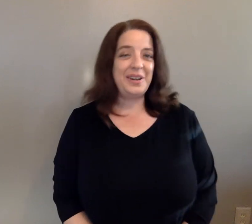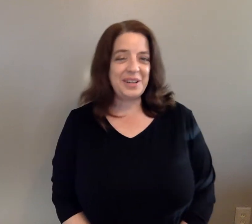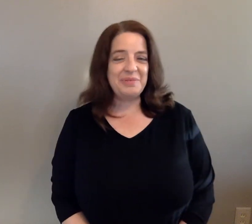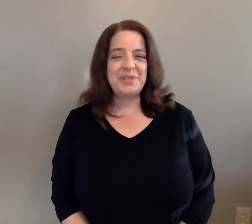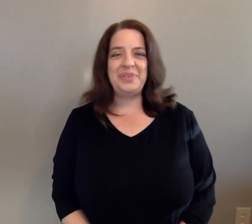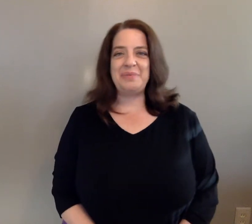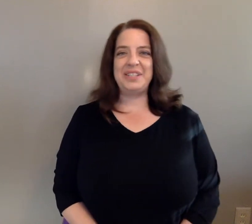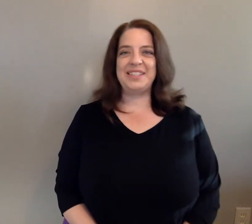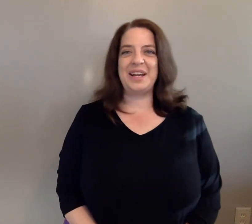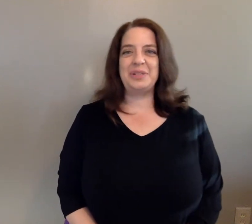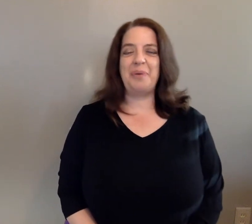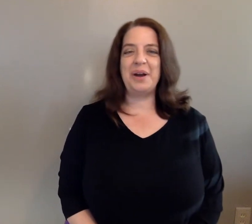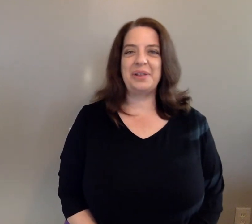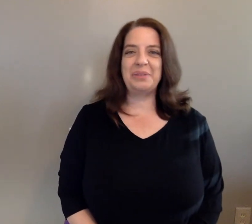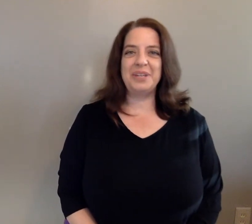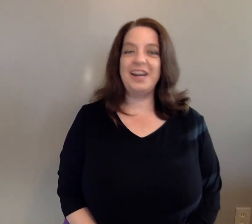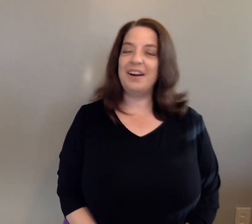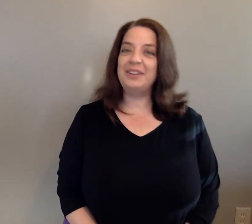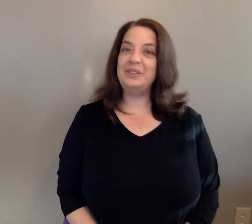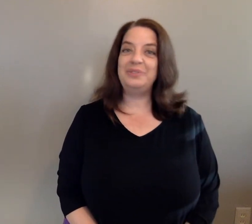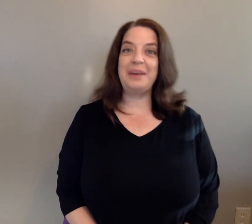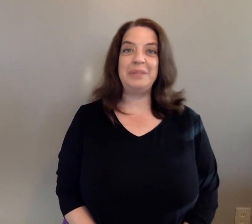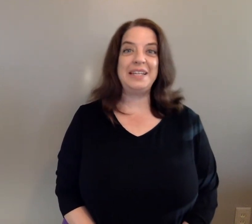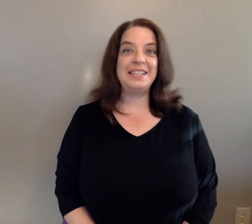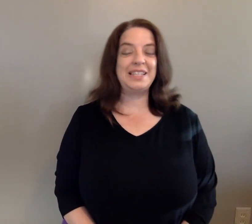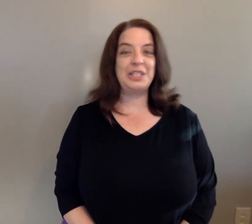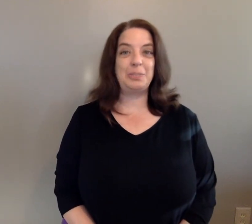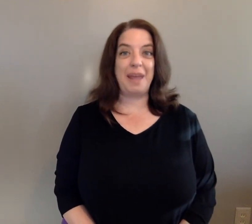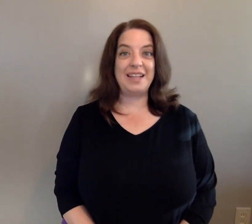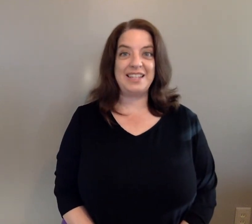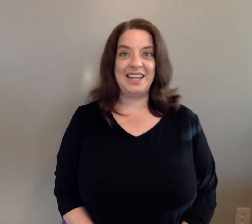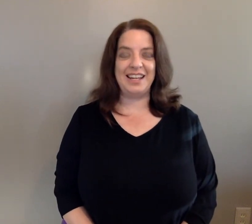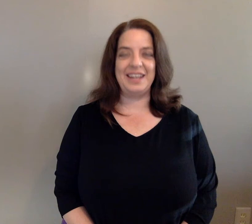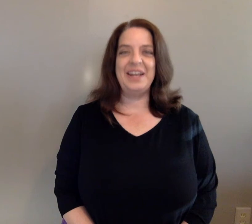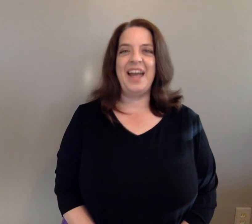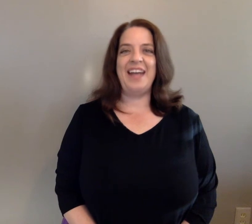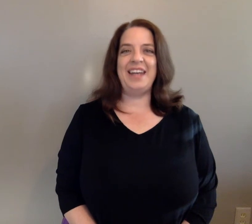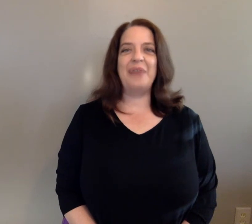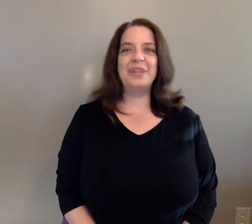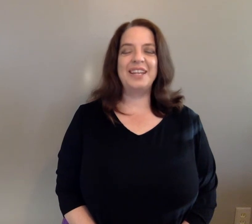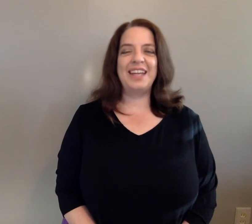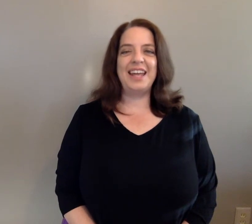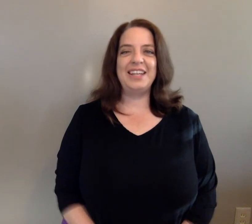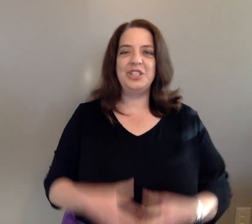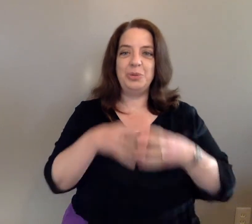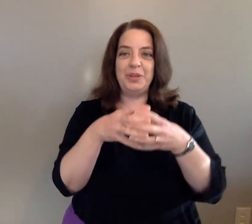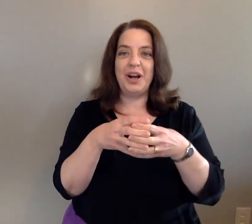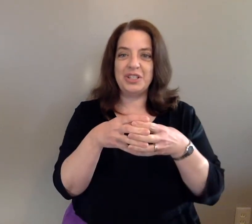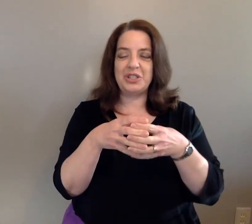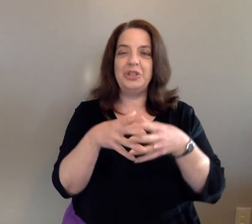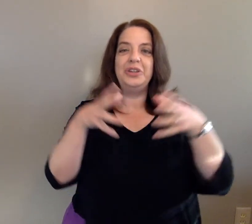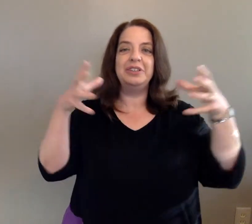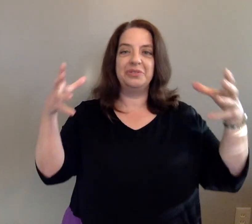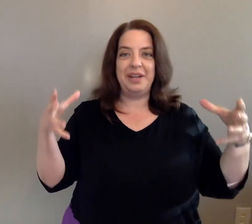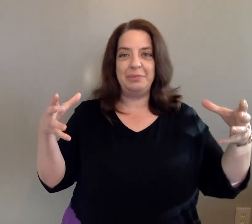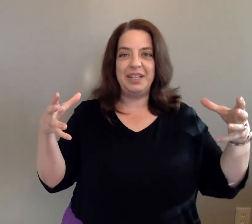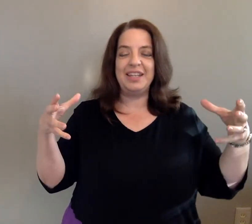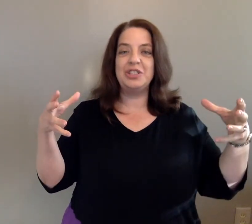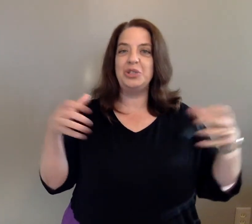Welcome to Family Science Part 3. Our little family is expanding, and now we're going to get into beyond just the nuclear family into